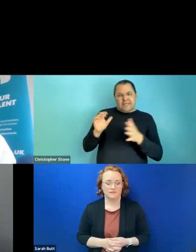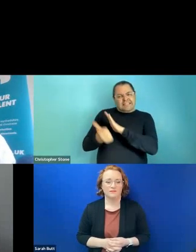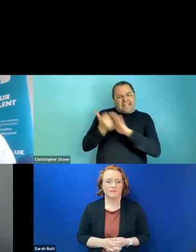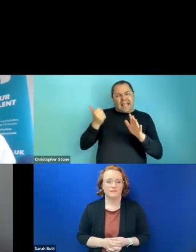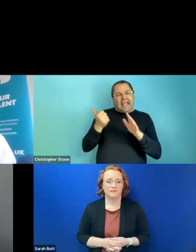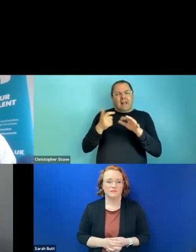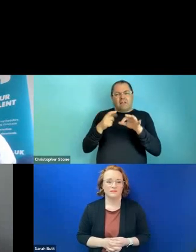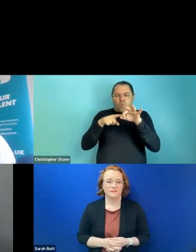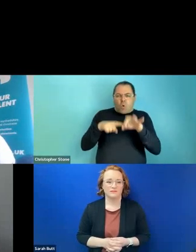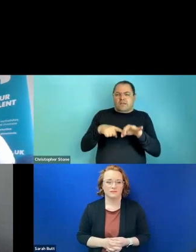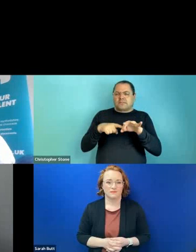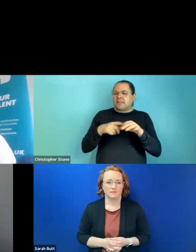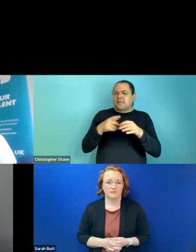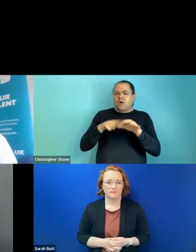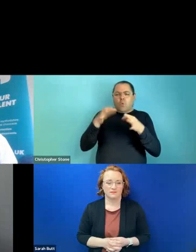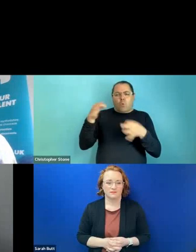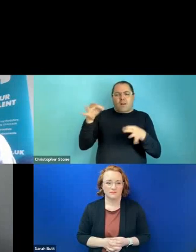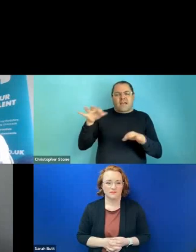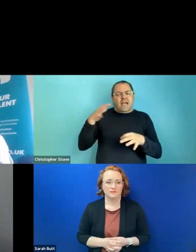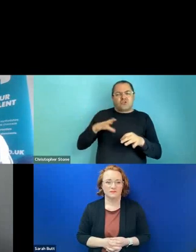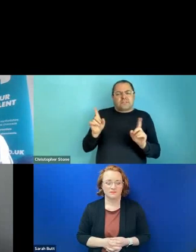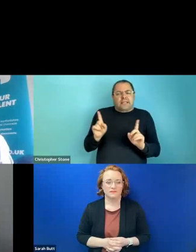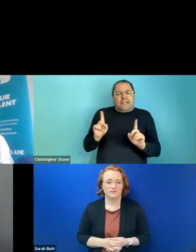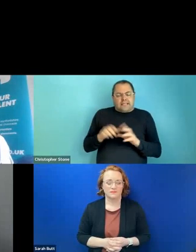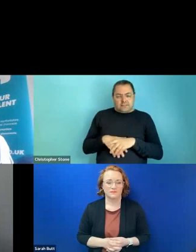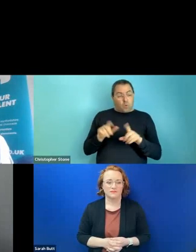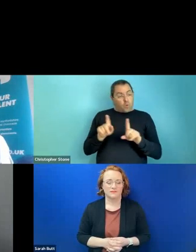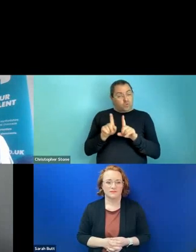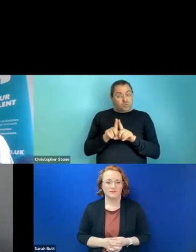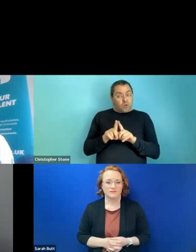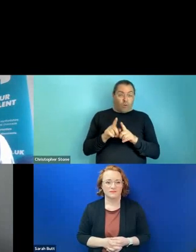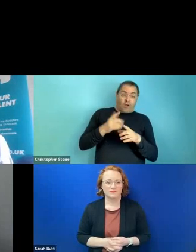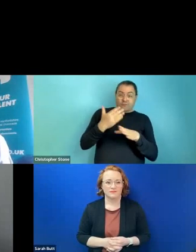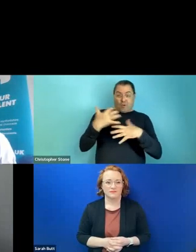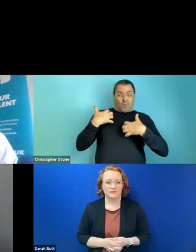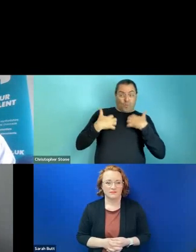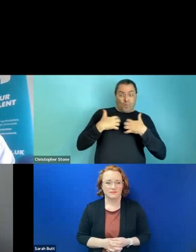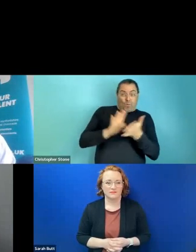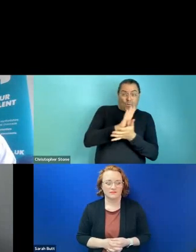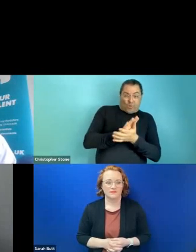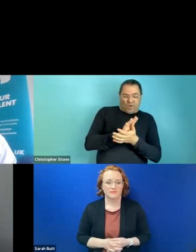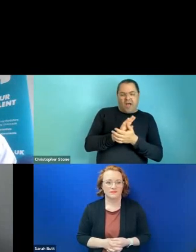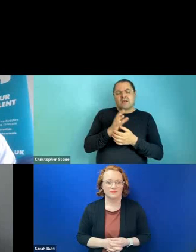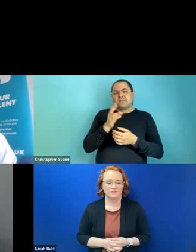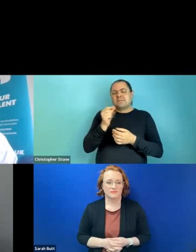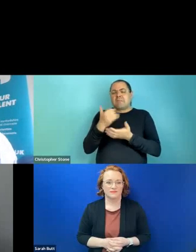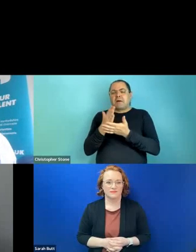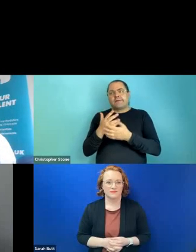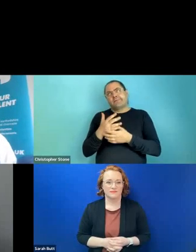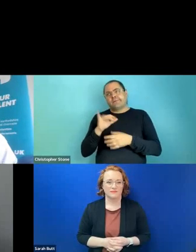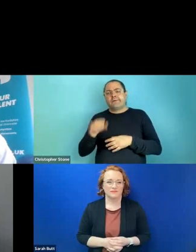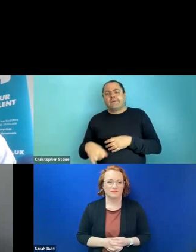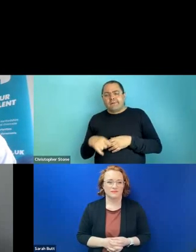and qualifications would you need? We'll find out about the enjoyable aspects of the role and maybe some of the less enjoyable aspects of the role that